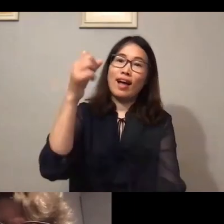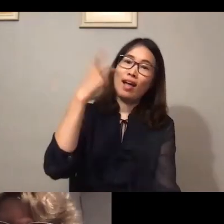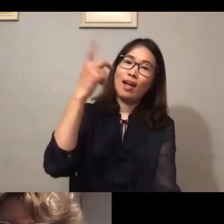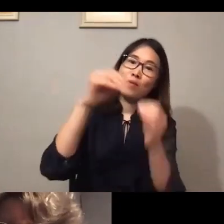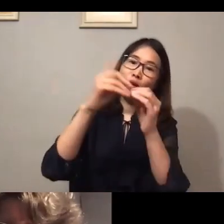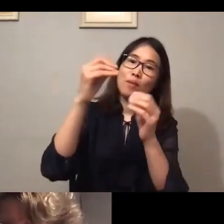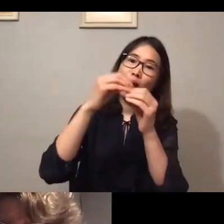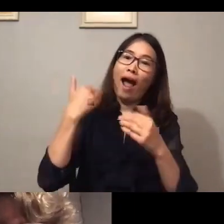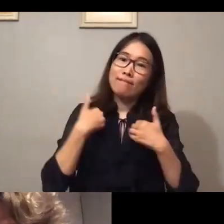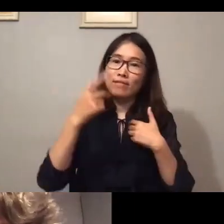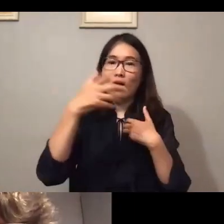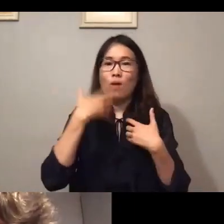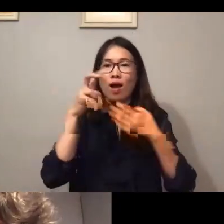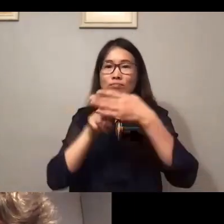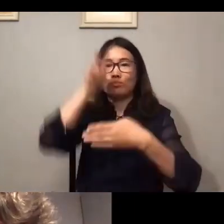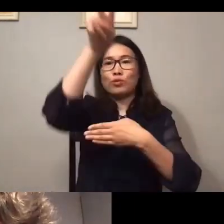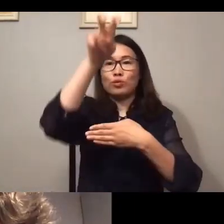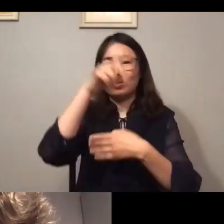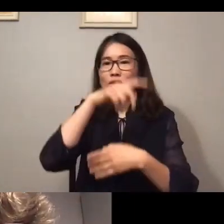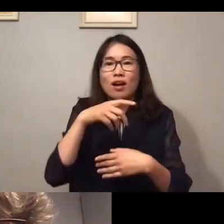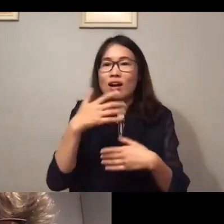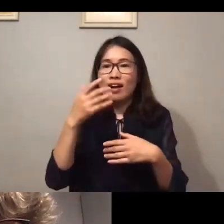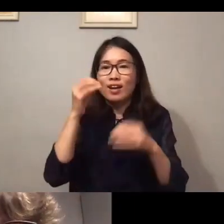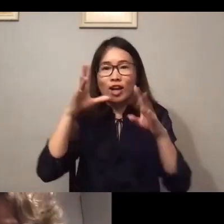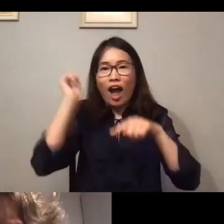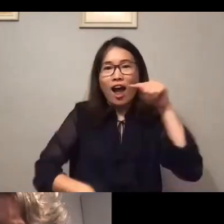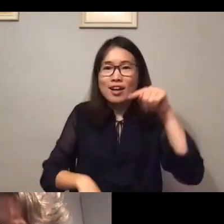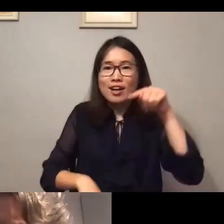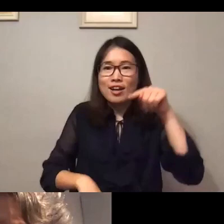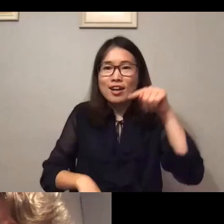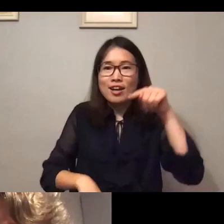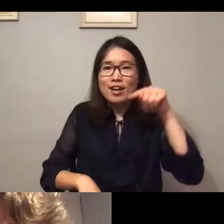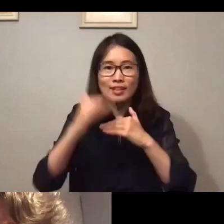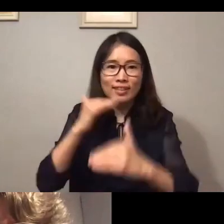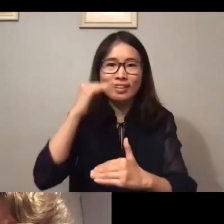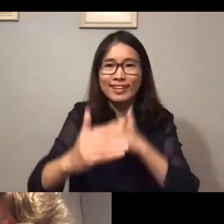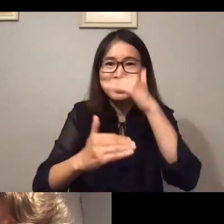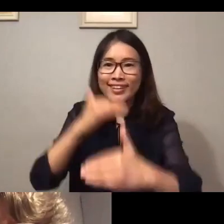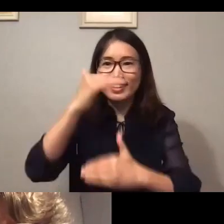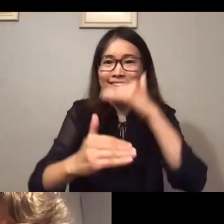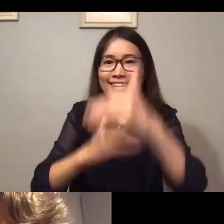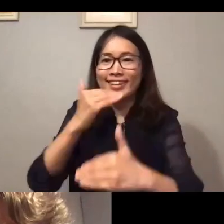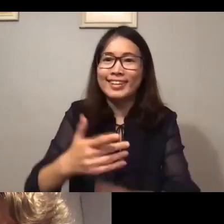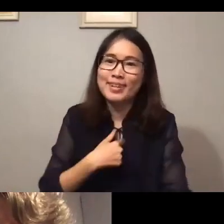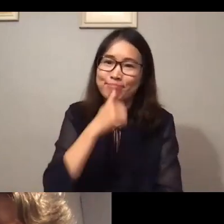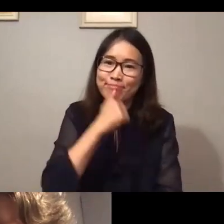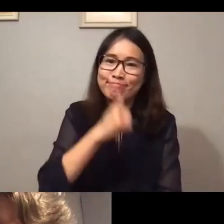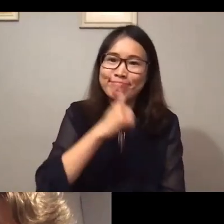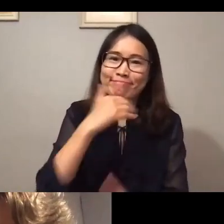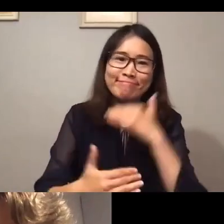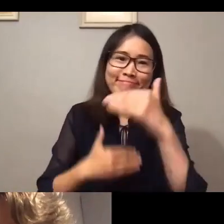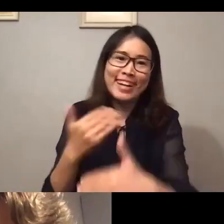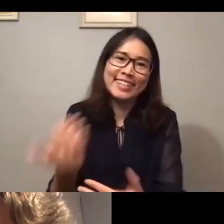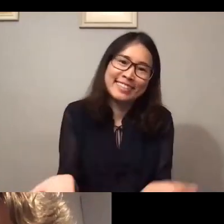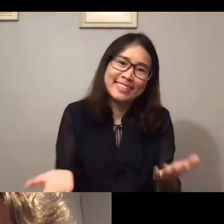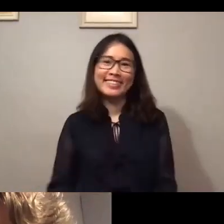Okay. And then I want to add one more thing. I actually wanted to skip a grade, and